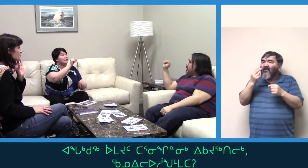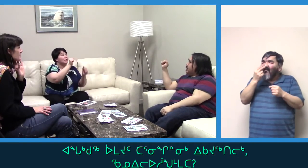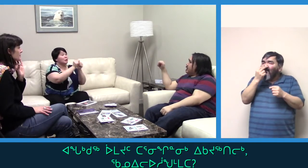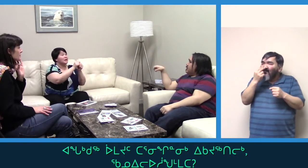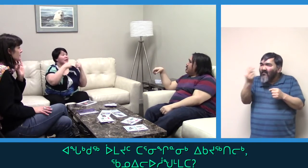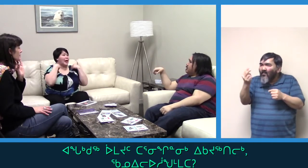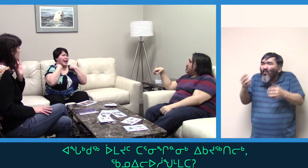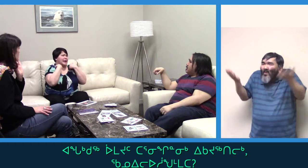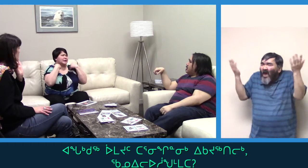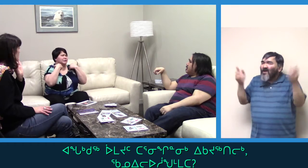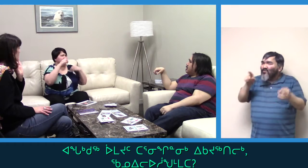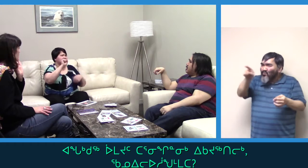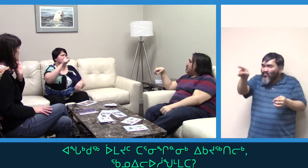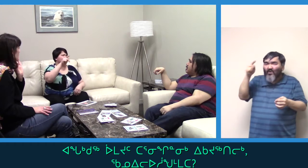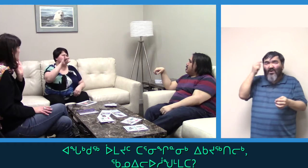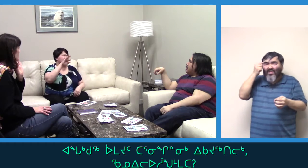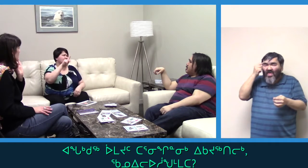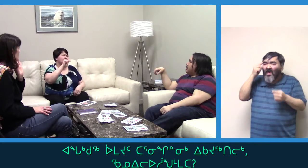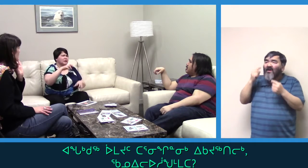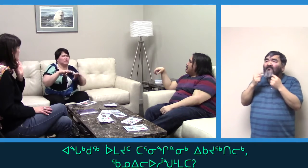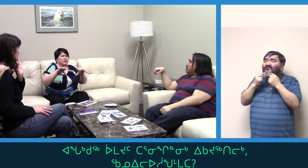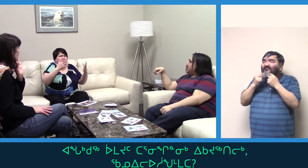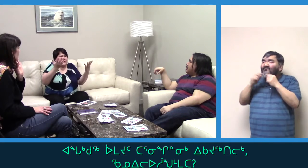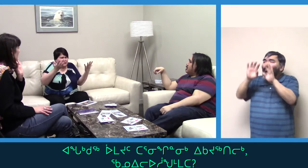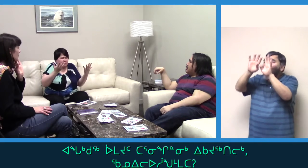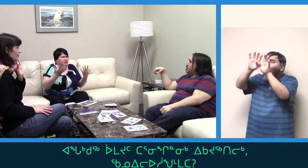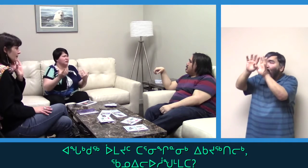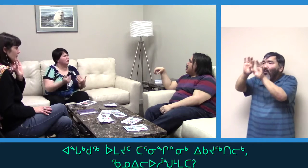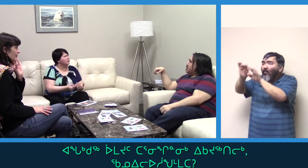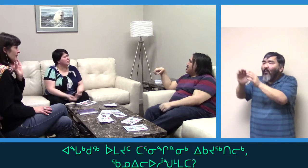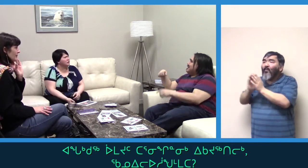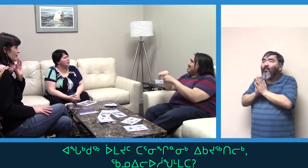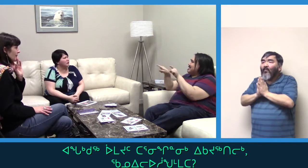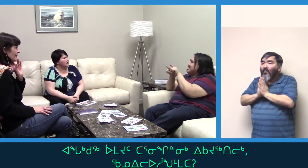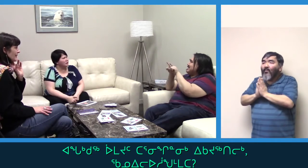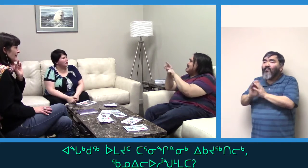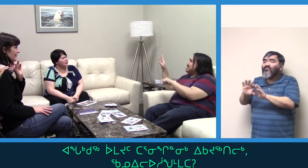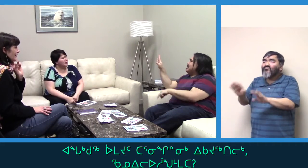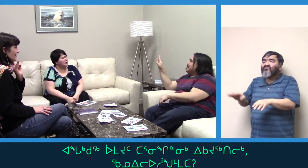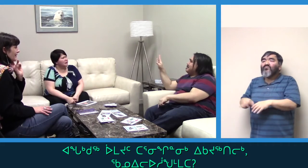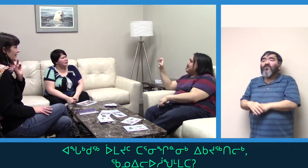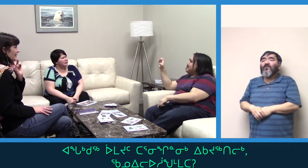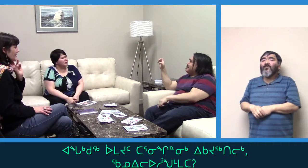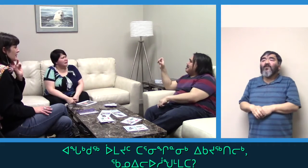Shaman, animal, spirit, what do they do?